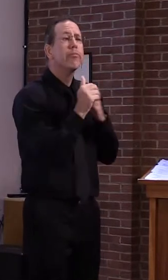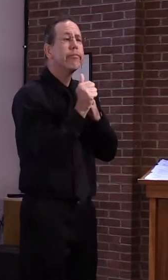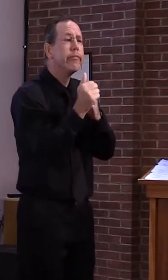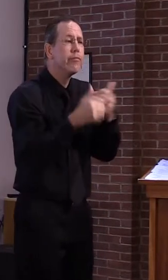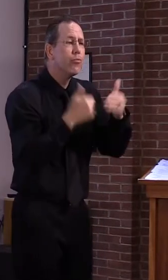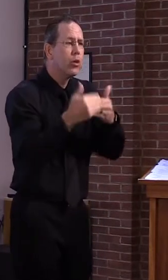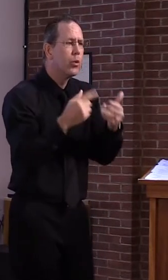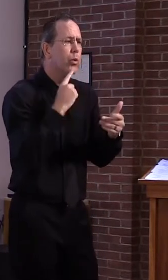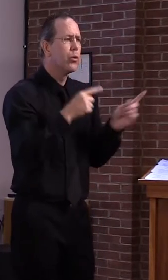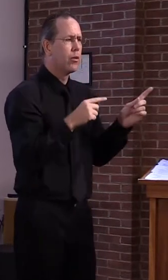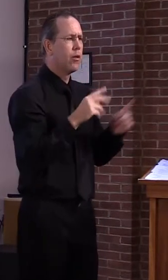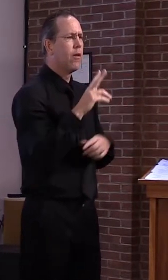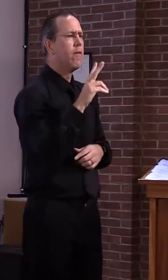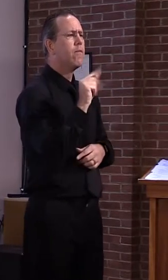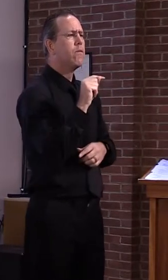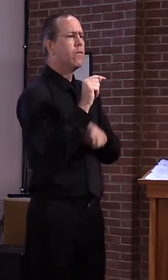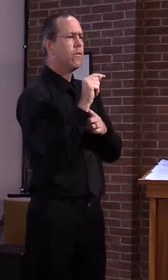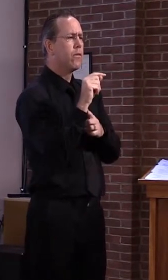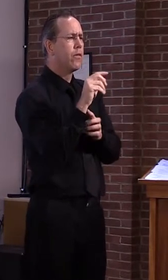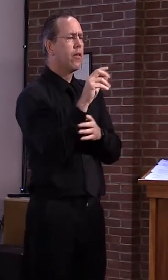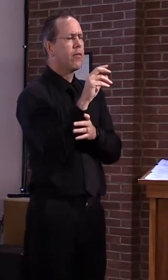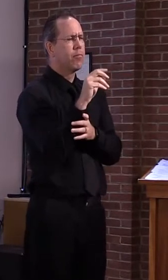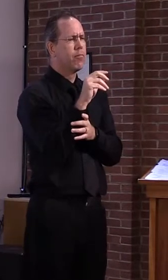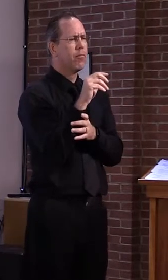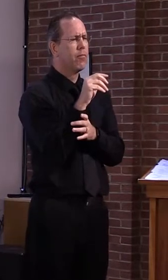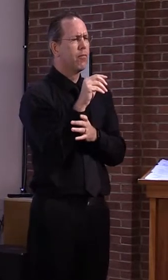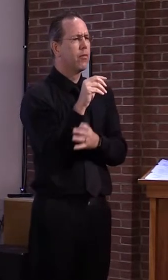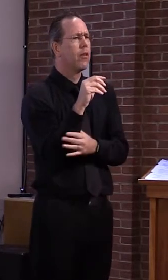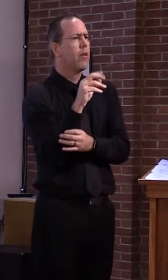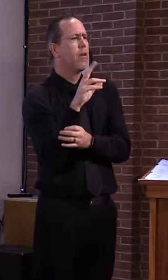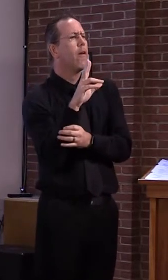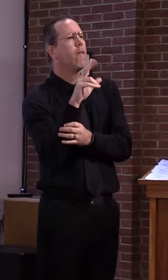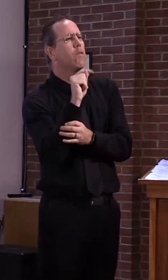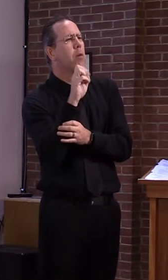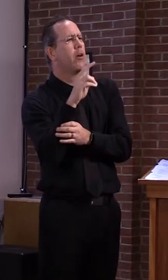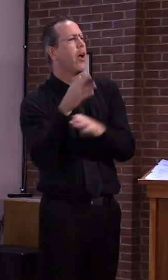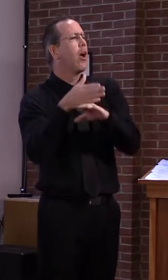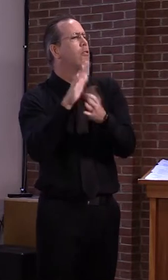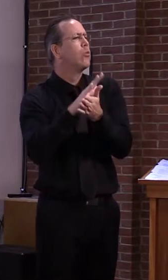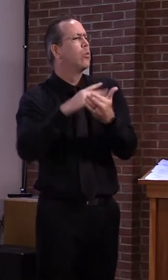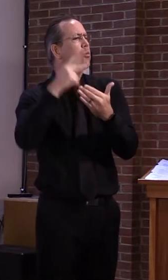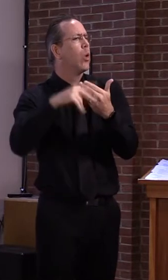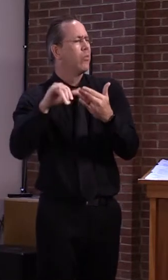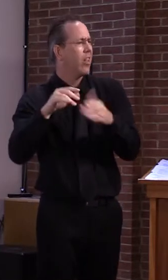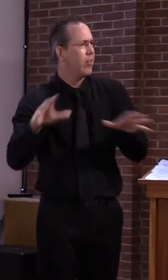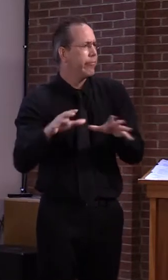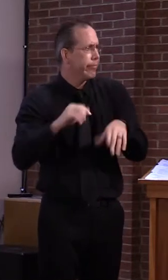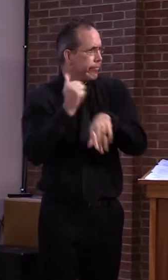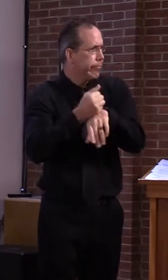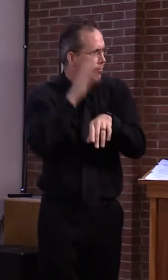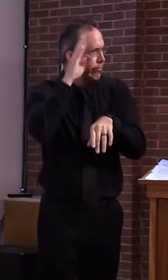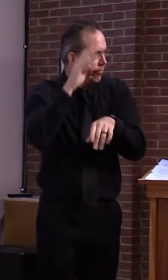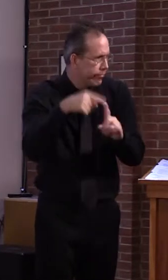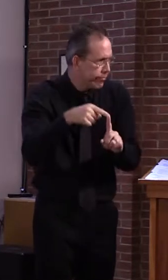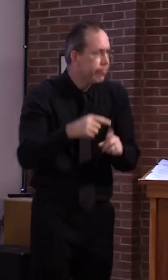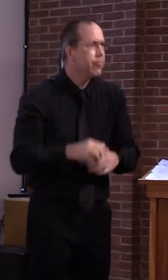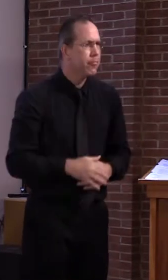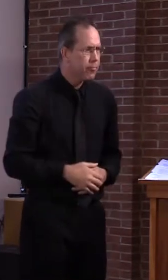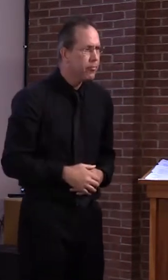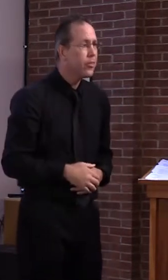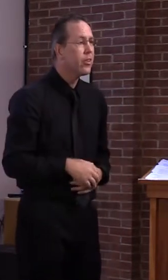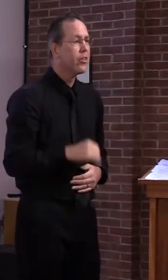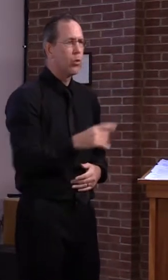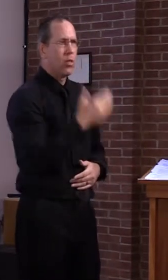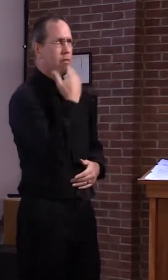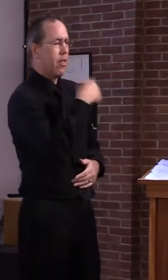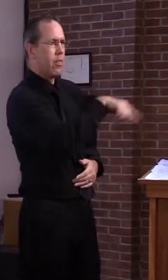job taking up this challenge as the lead community partner. And we are grateful to them for collaborating with